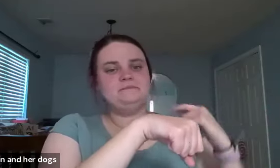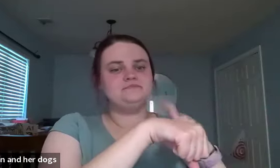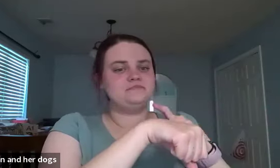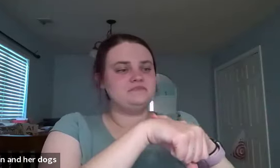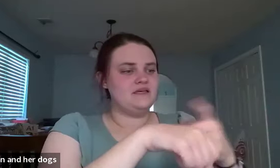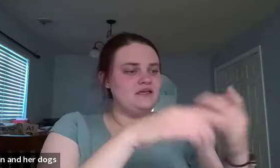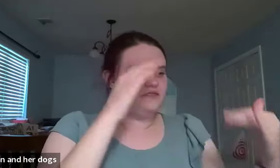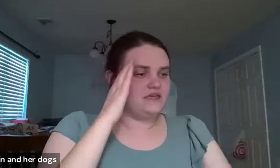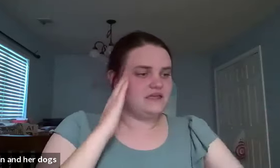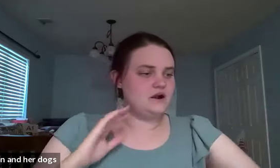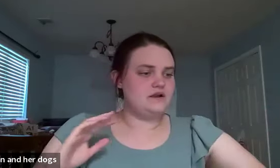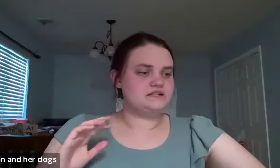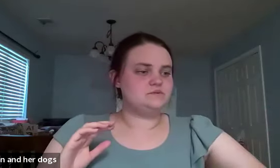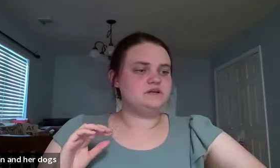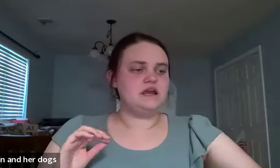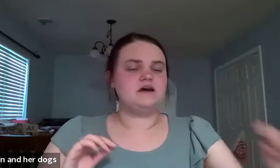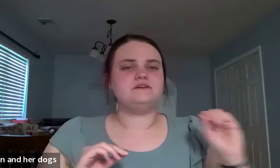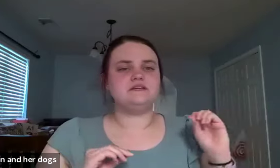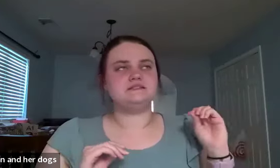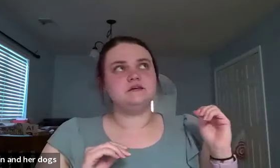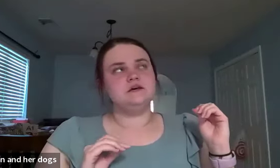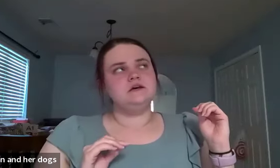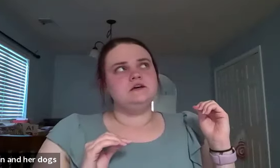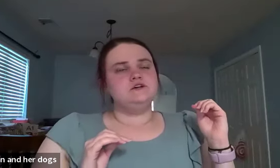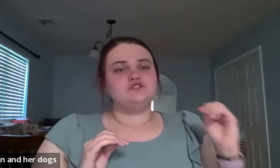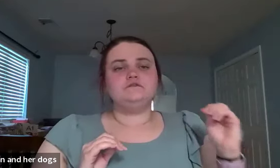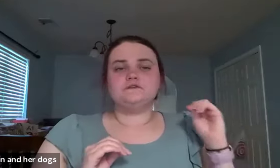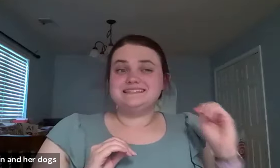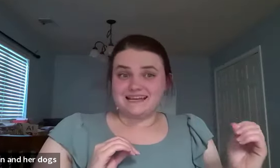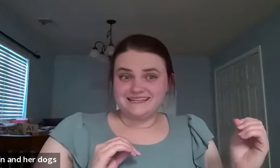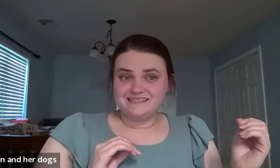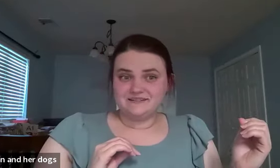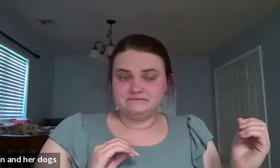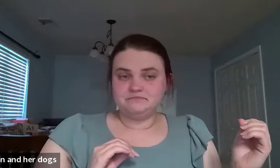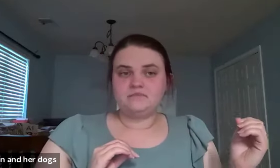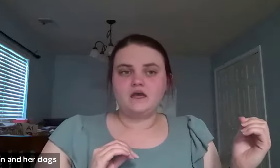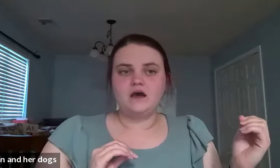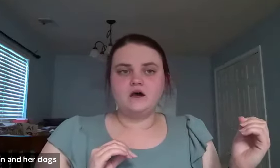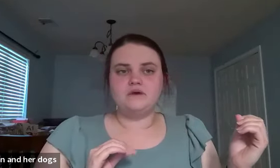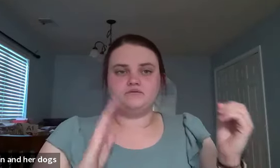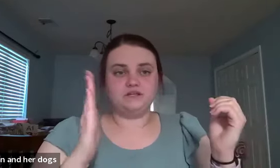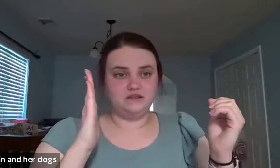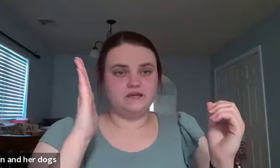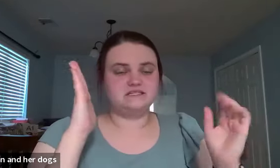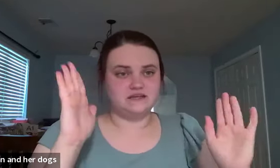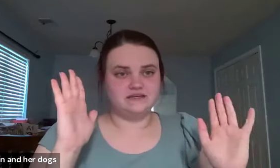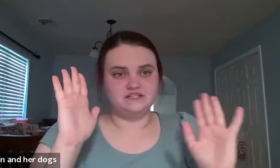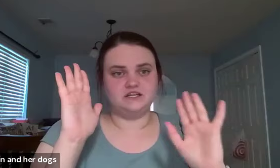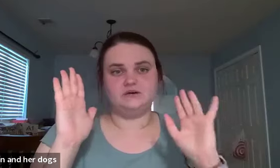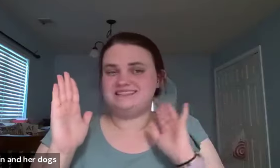Okay. Then our next one we're going to have is, so for second, really the way second is going to go,